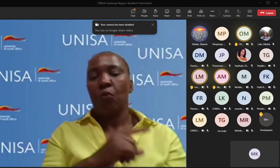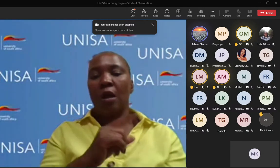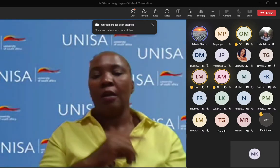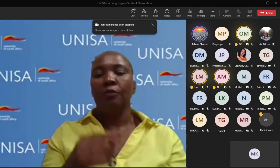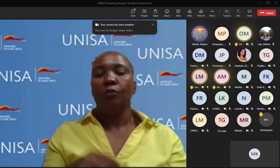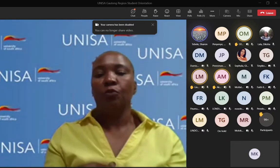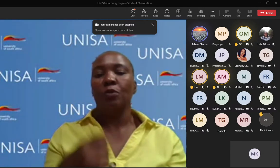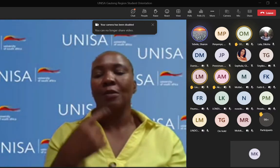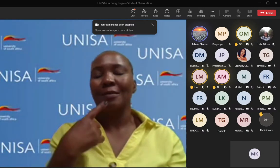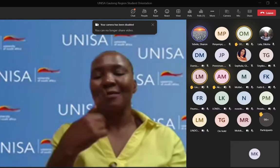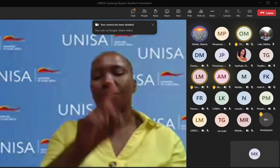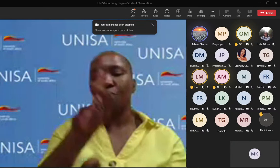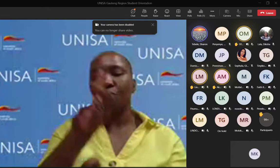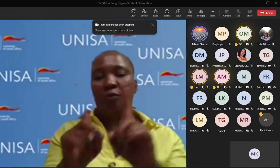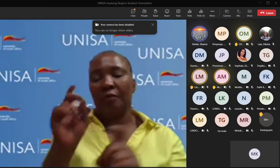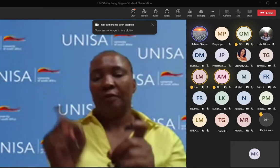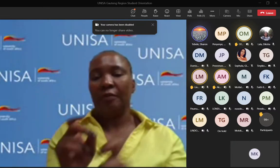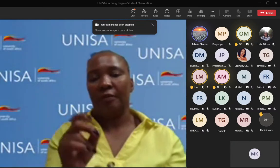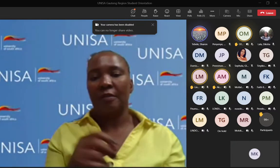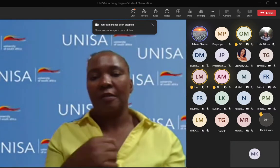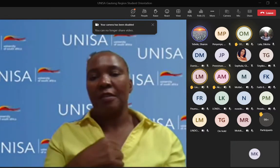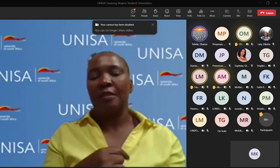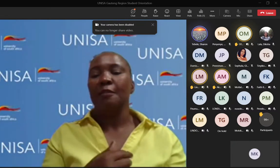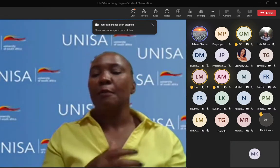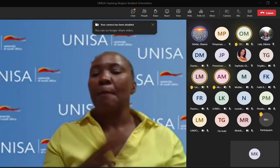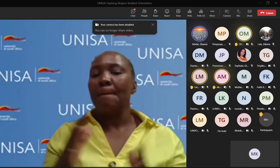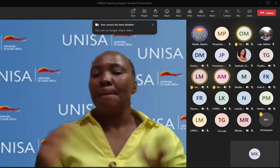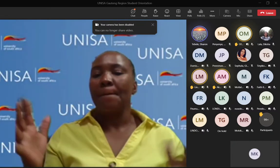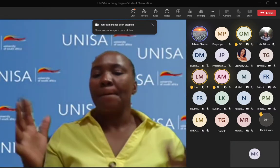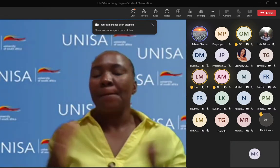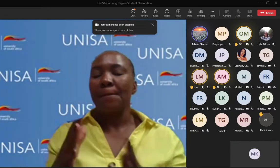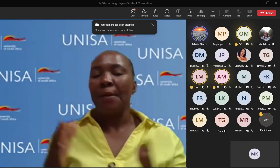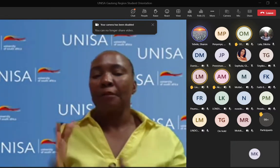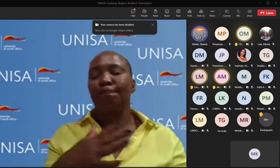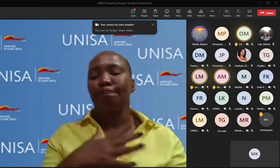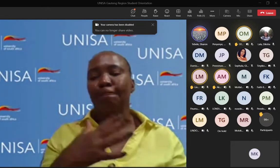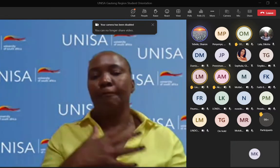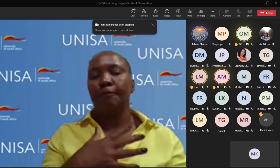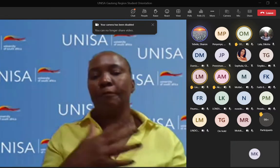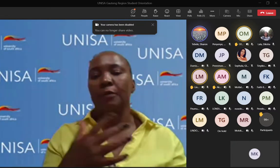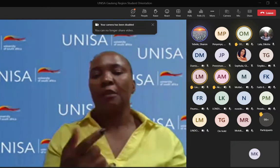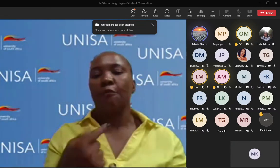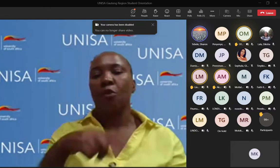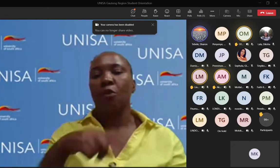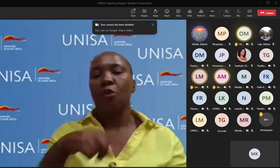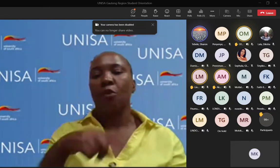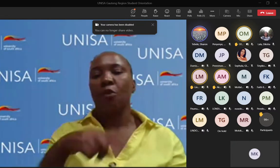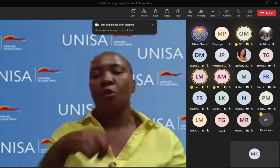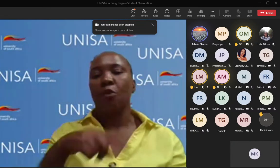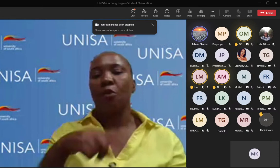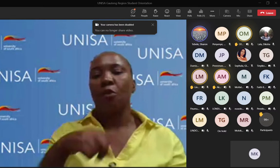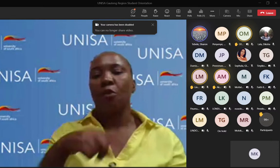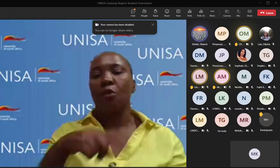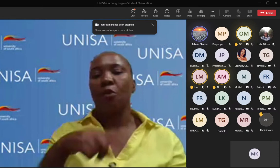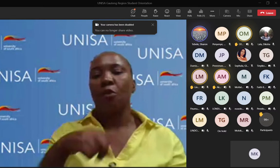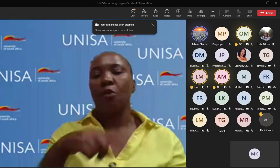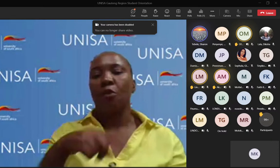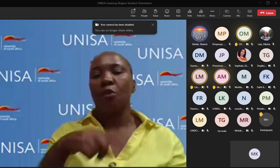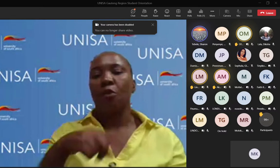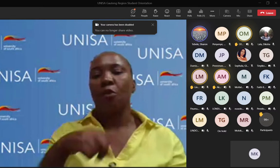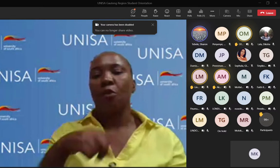queries in the chat box and much appreciation for those of our Clues who have been assisted in the chat box because